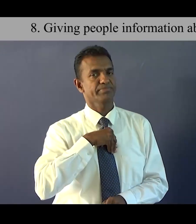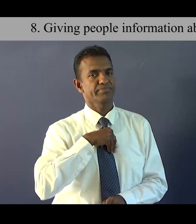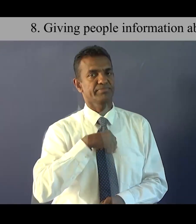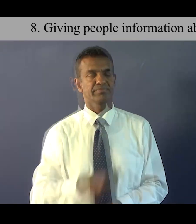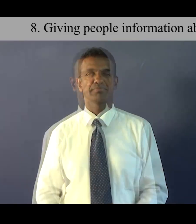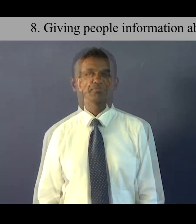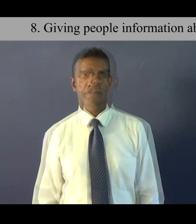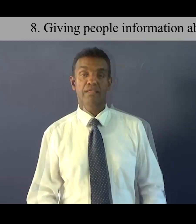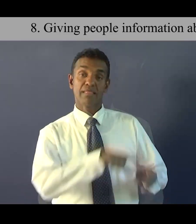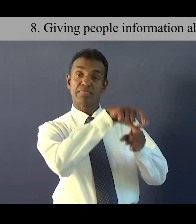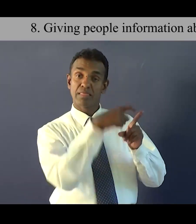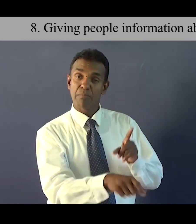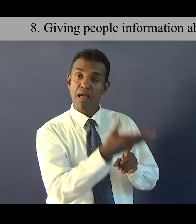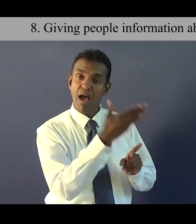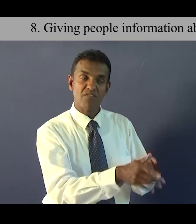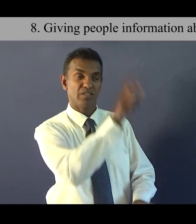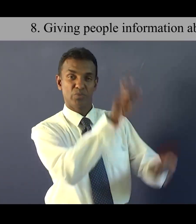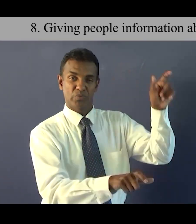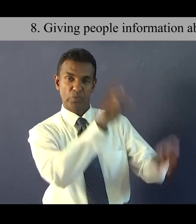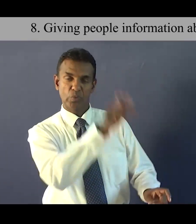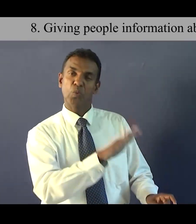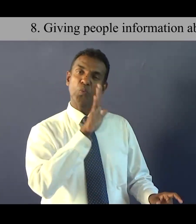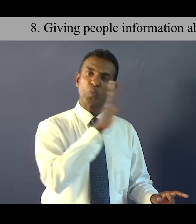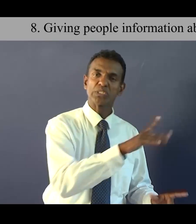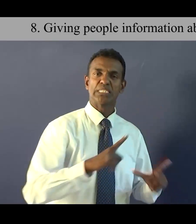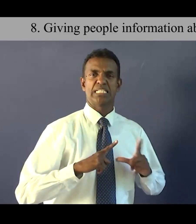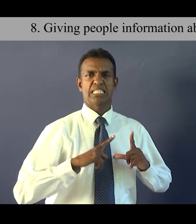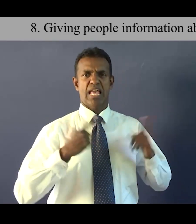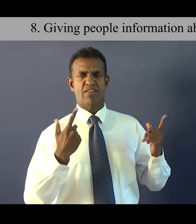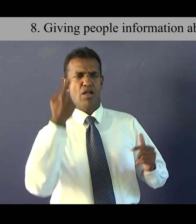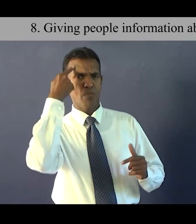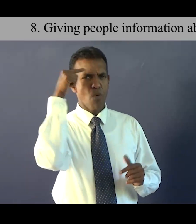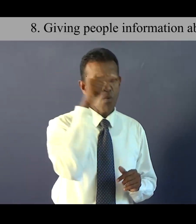showing everyone what jobs disabled people can do.